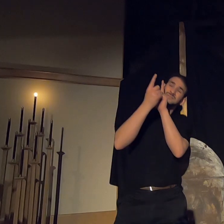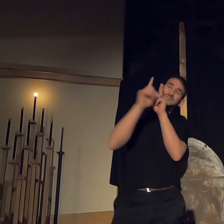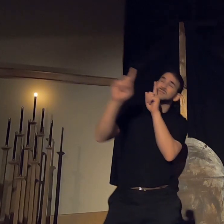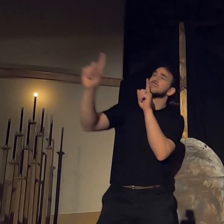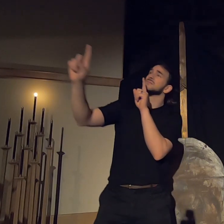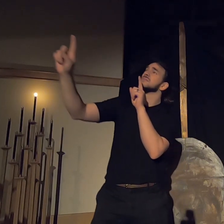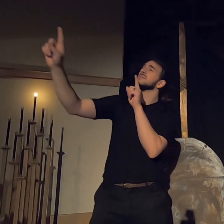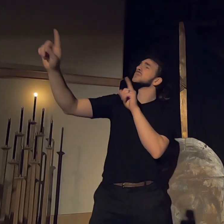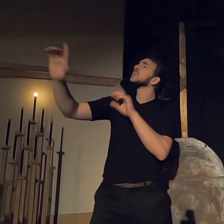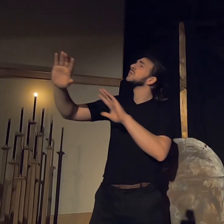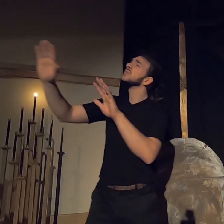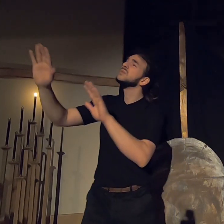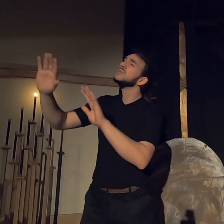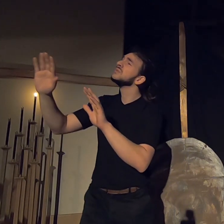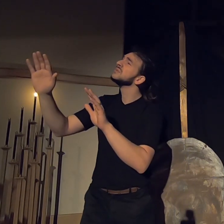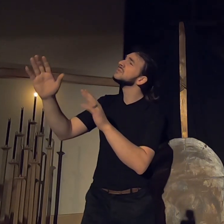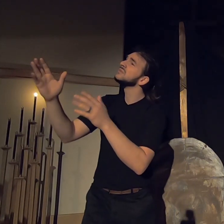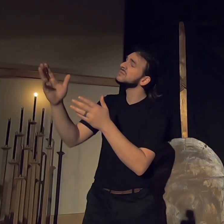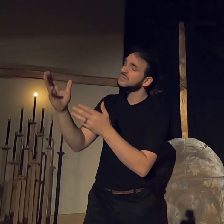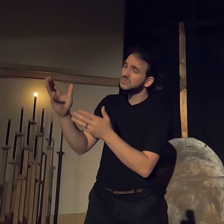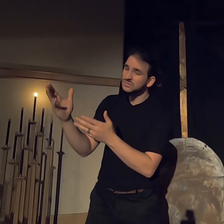Don't stay far away, Lord.